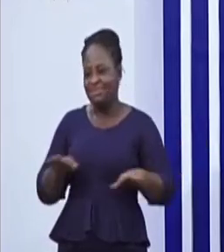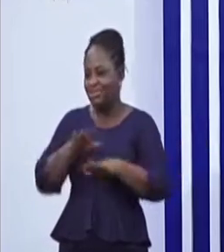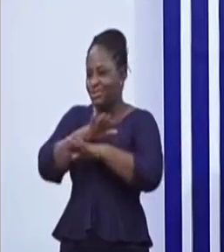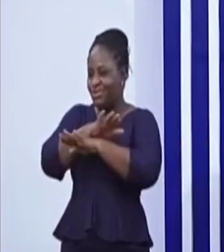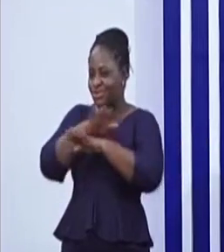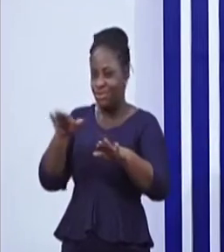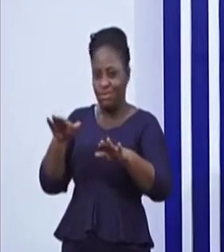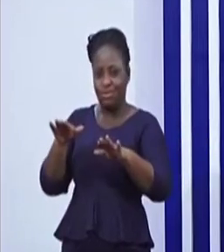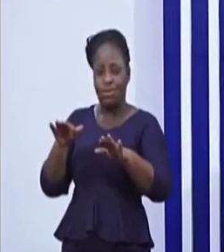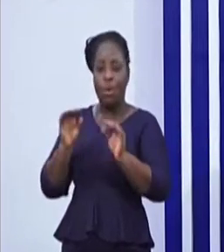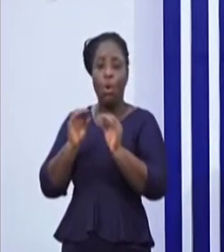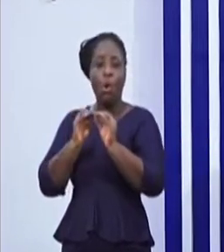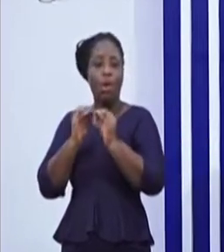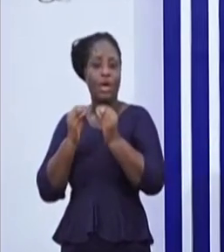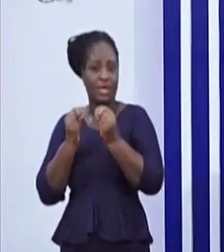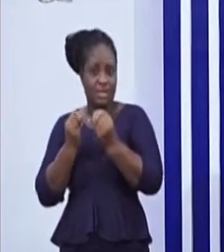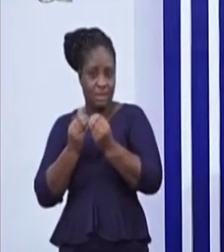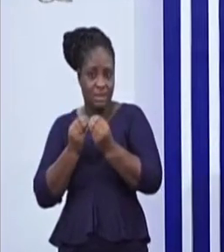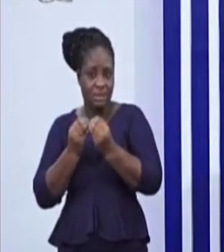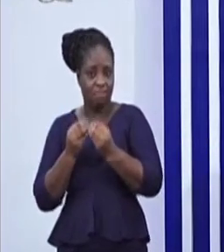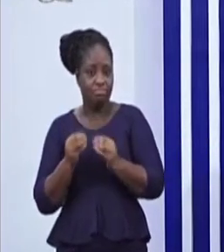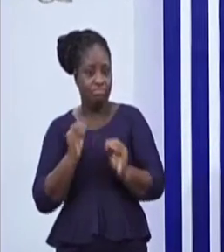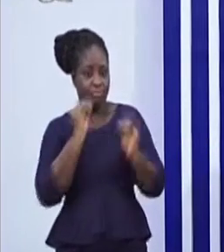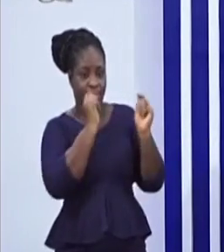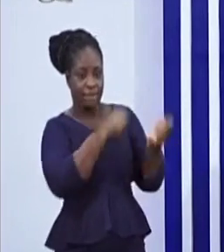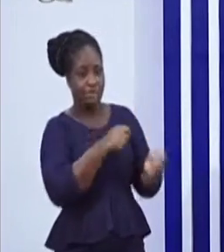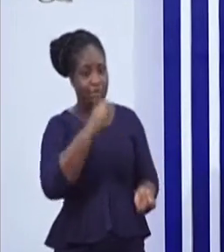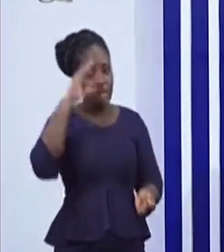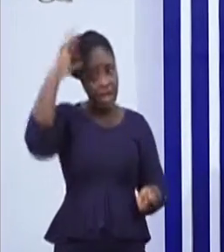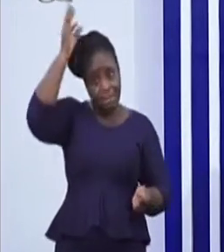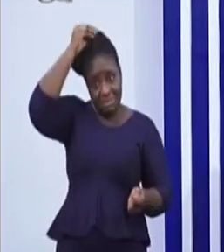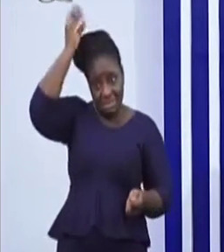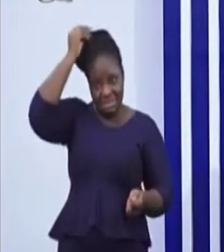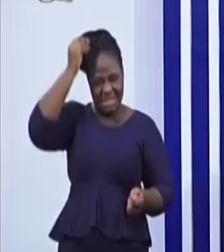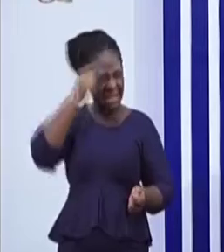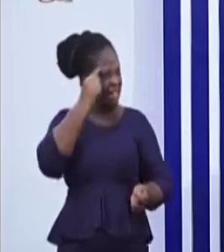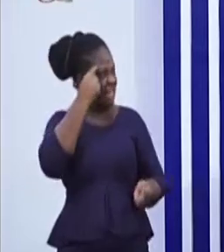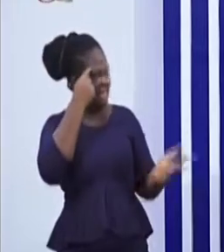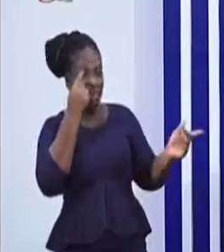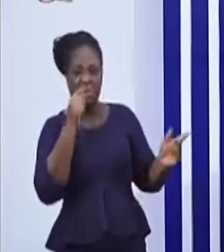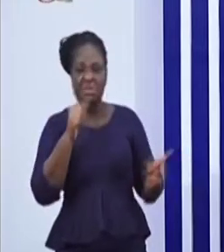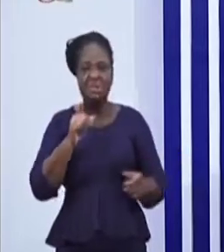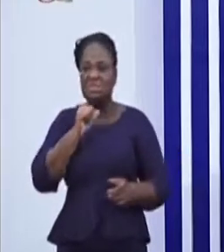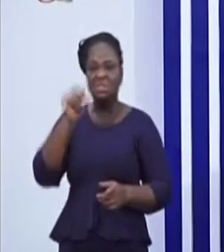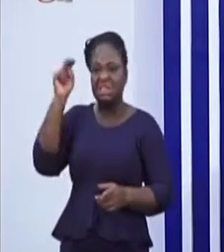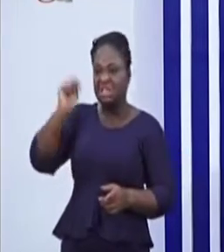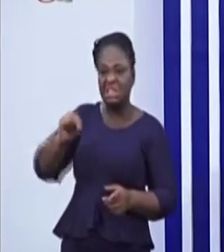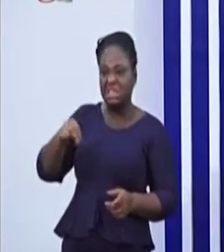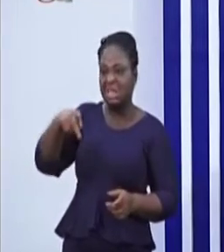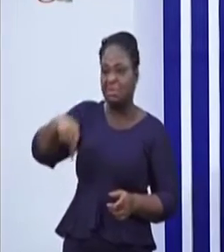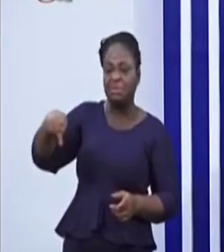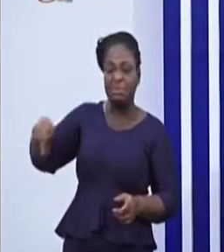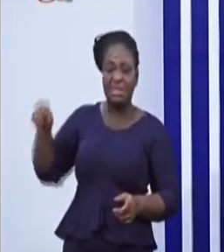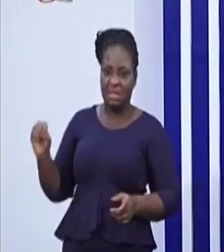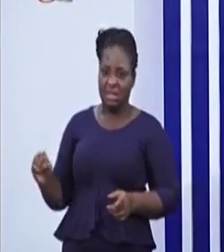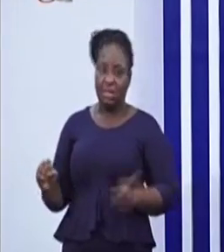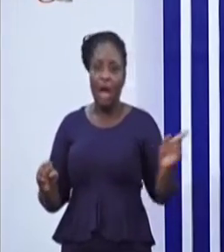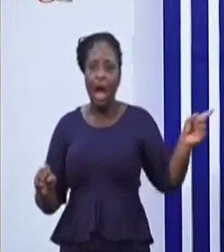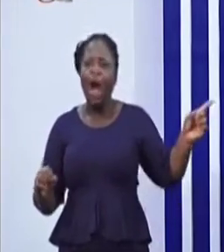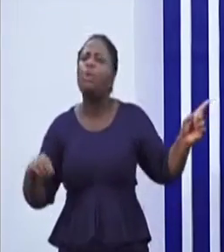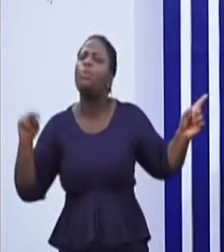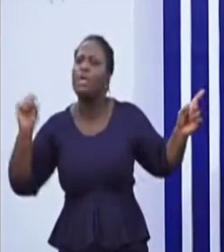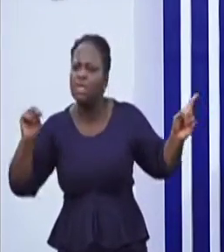has done any donation to the National Ambulance Service. It's because you think we don't need the PPEs. We do. We even do need them